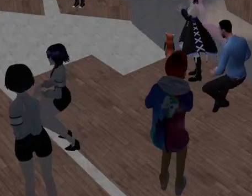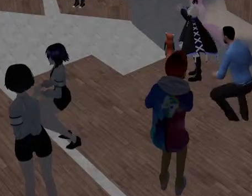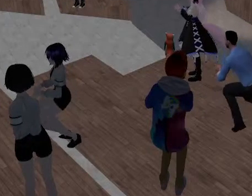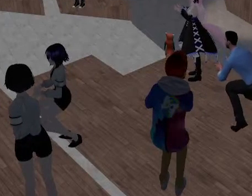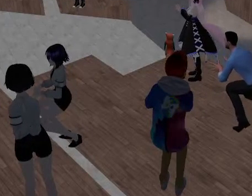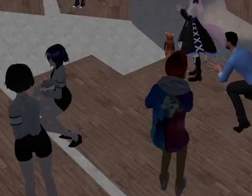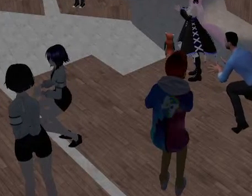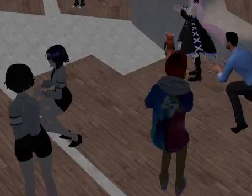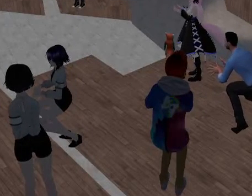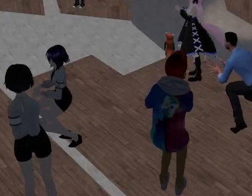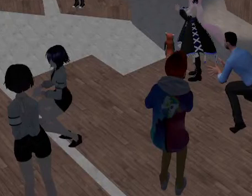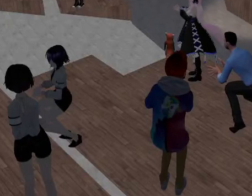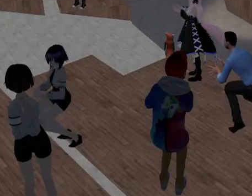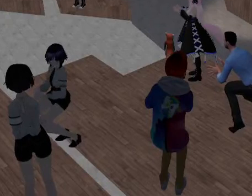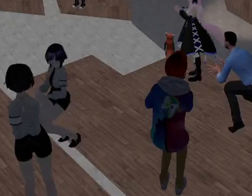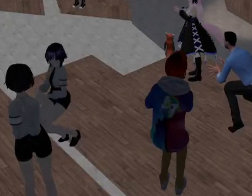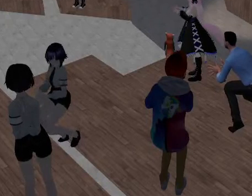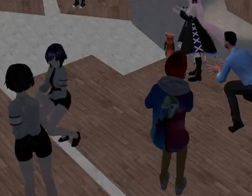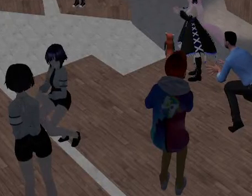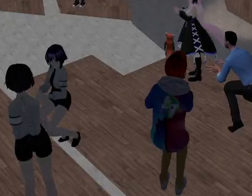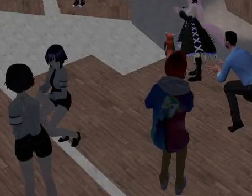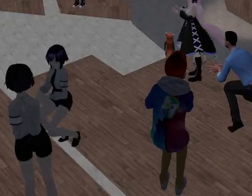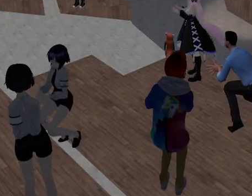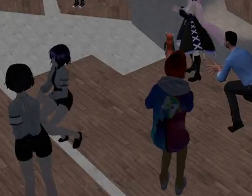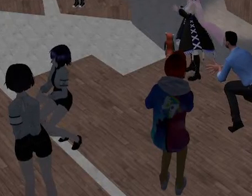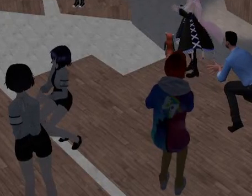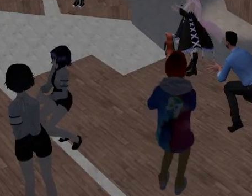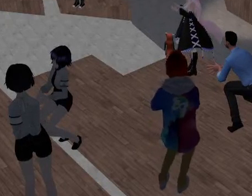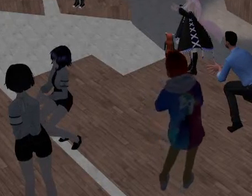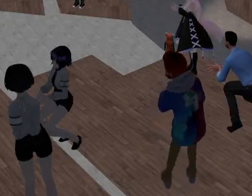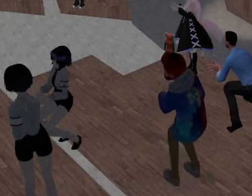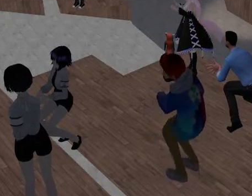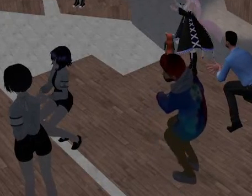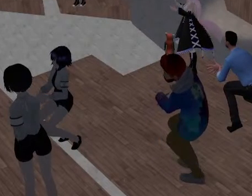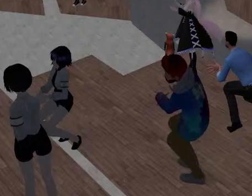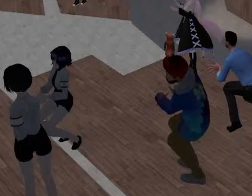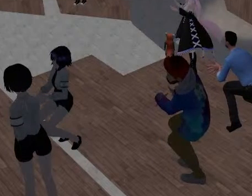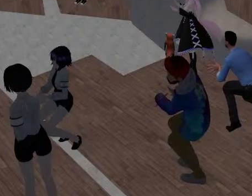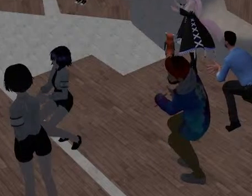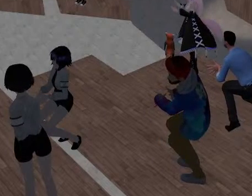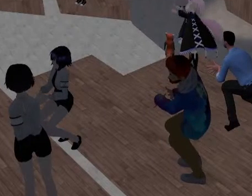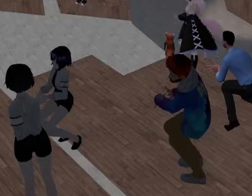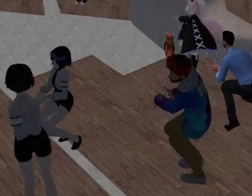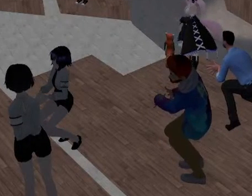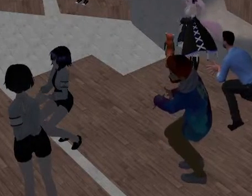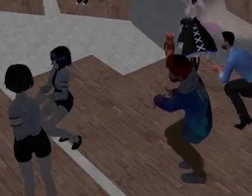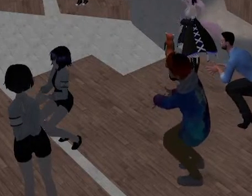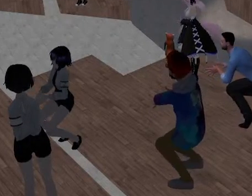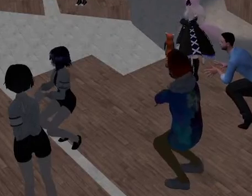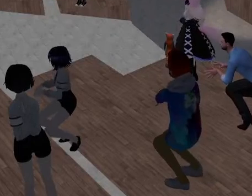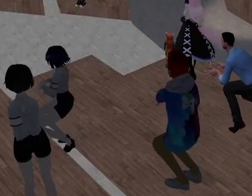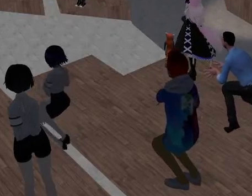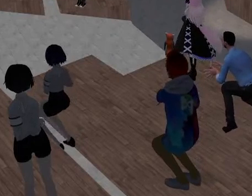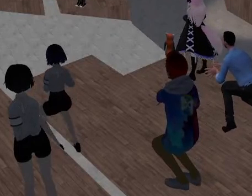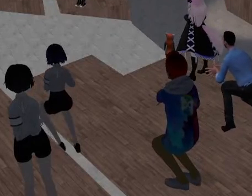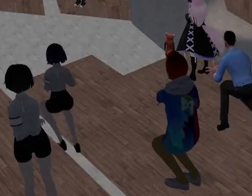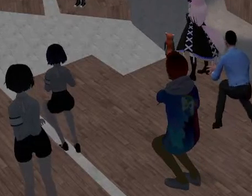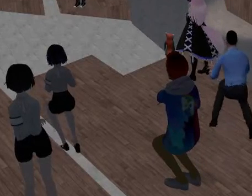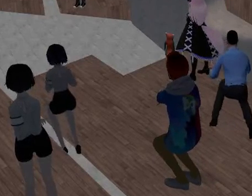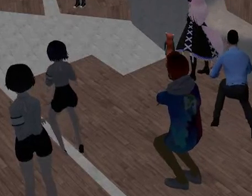event, but, Hey, just let me know when you're starting, because I'm the camera guy, so I need to make sure I'm near you for the microphone, I just got your a good glimpse microphone. of it. I kind of So, just oh, okay. Let me I turn watched this like real